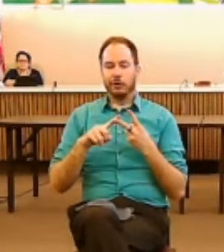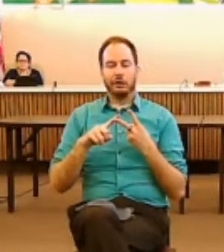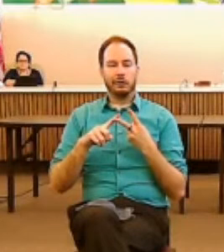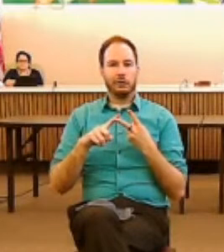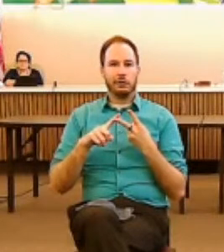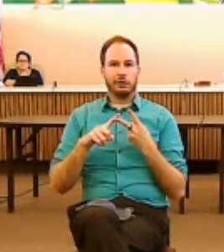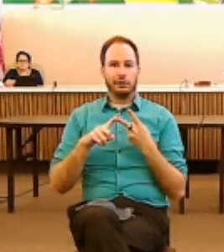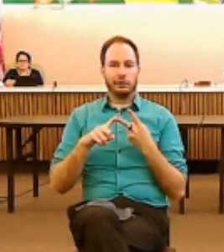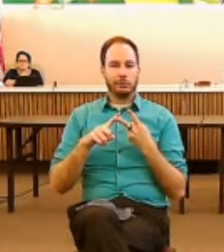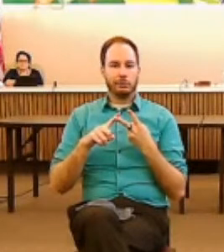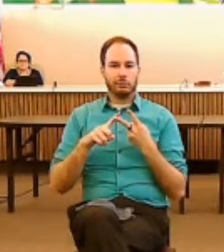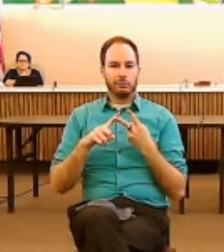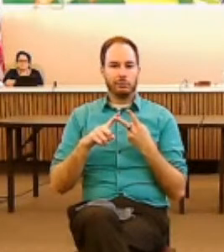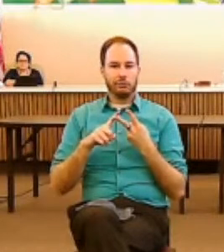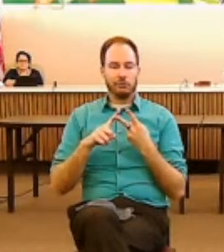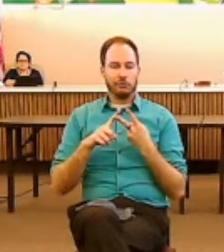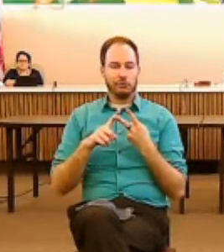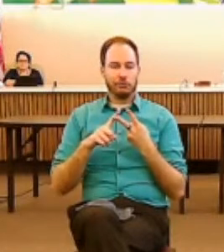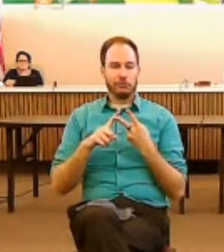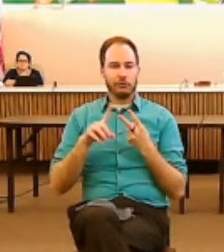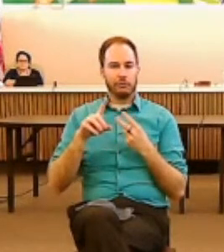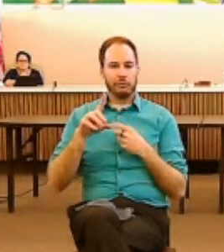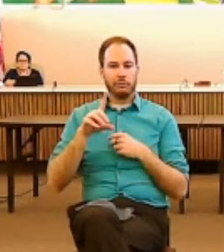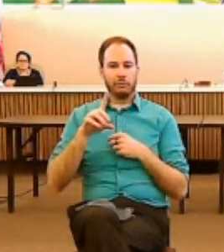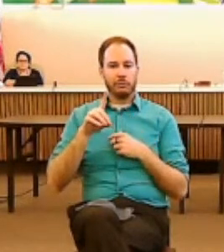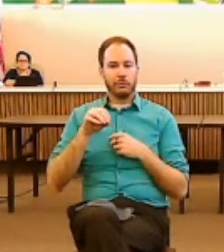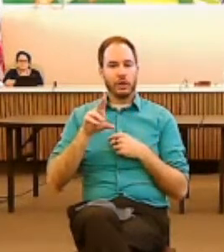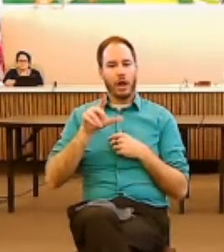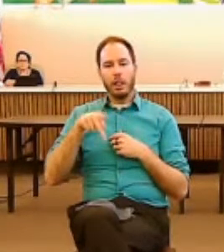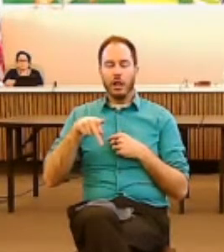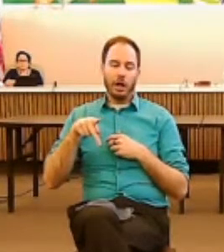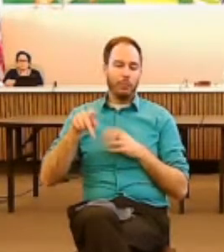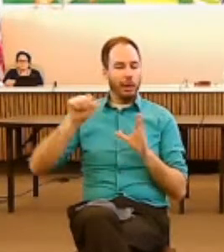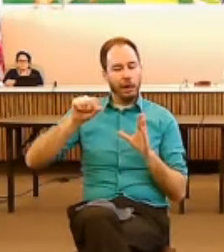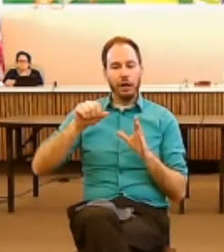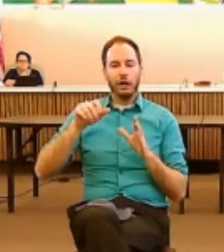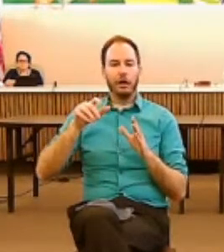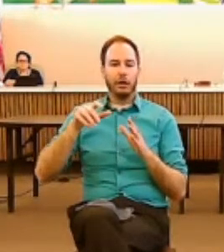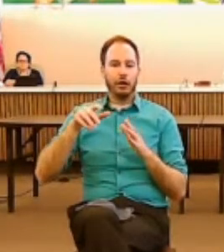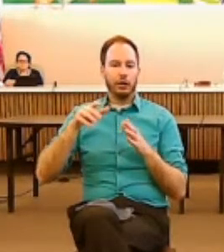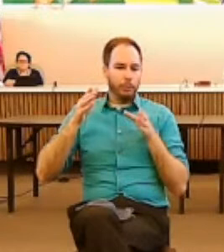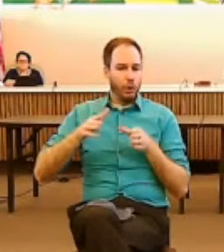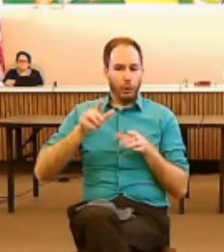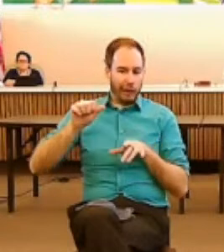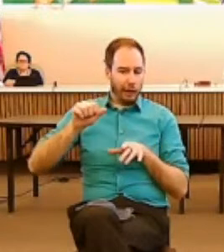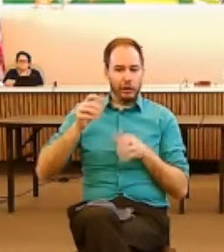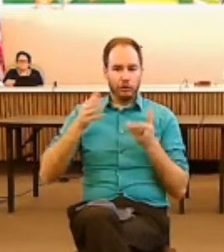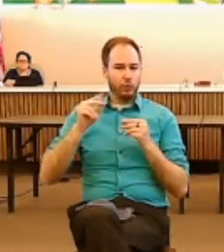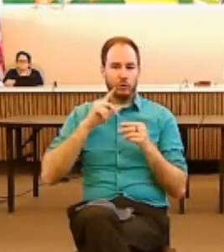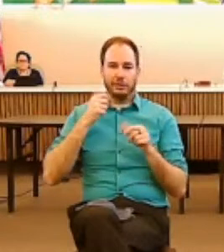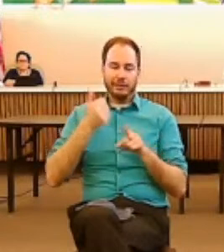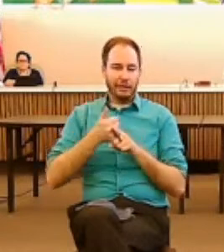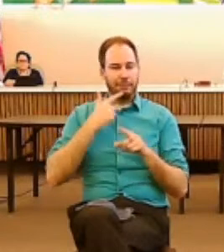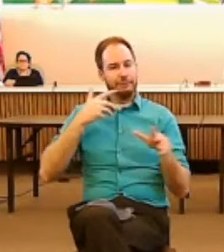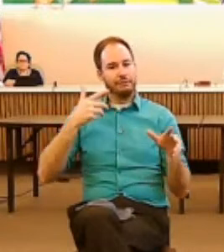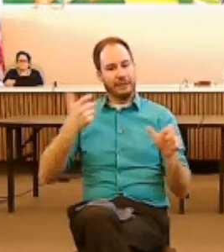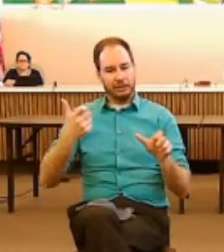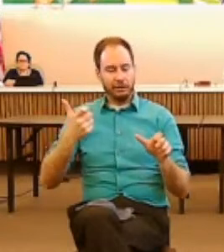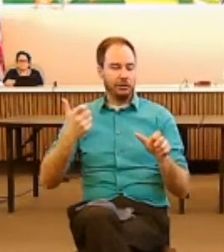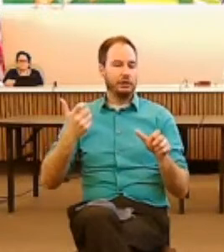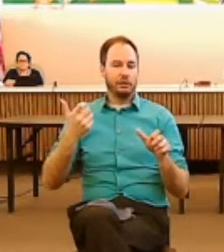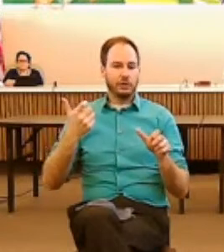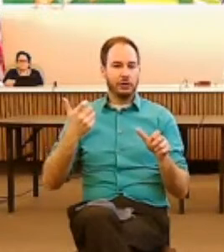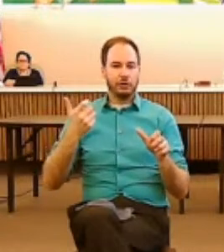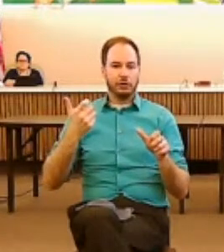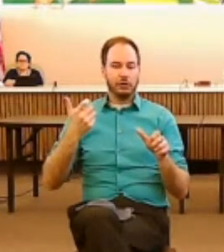have dollop services or several other services. It's an express model wash-in.